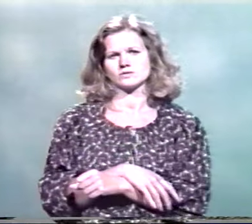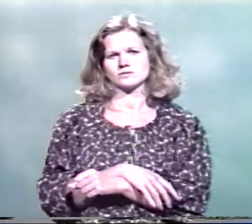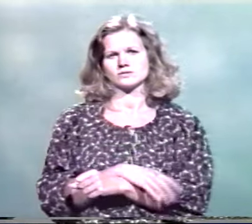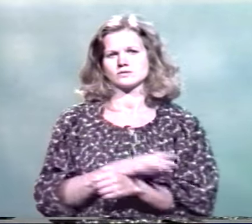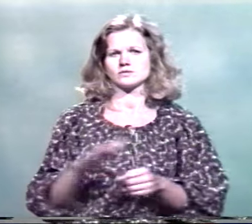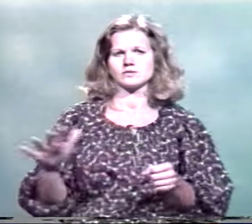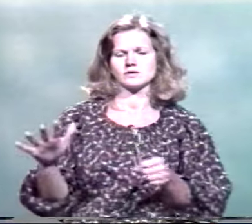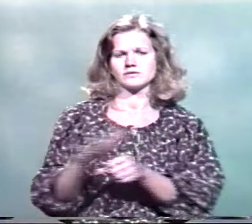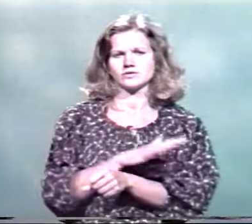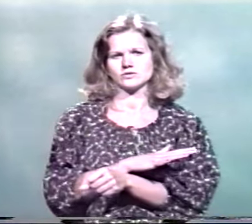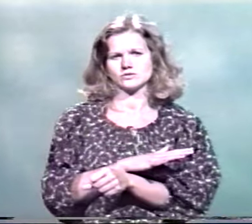full,